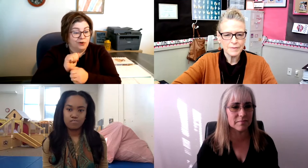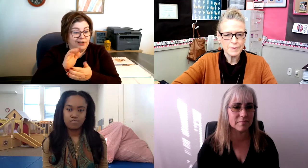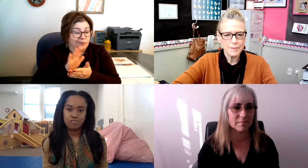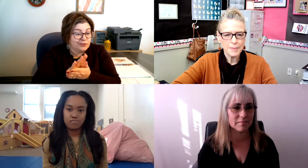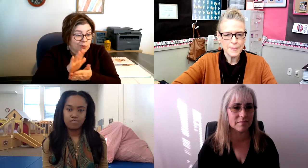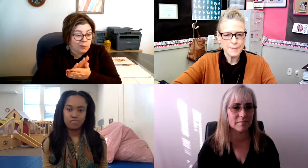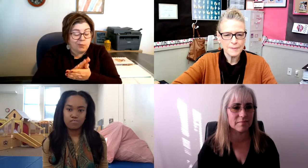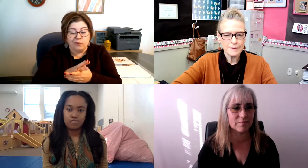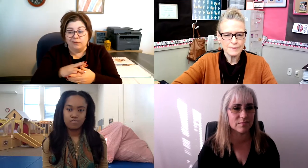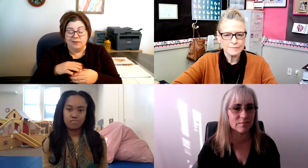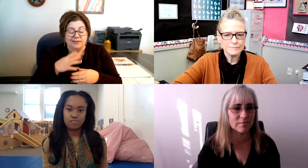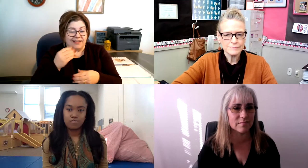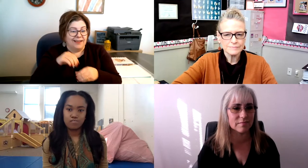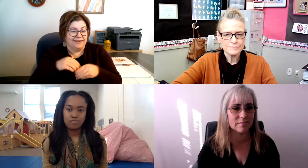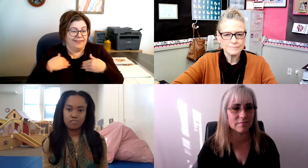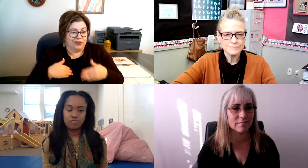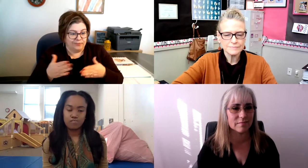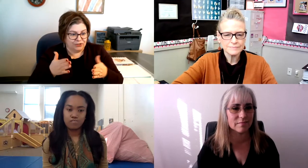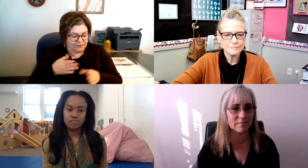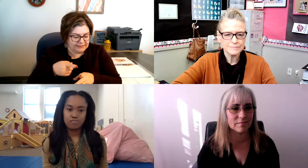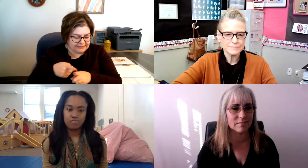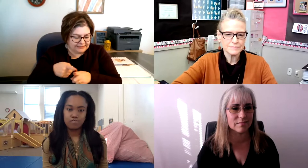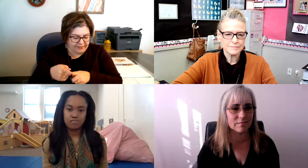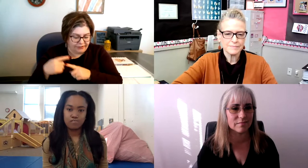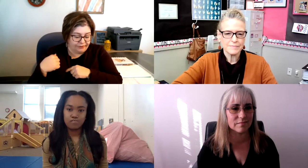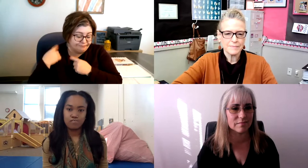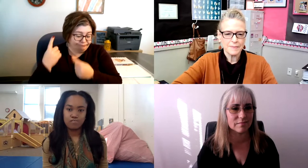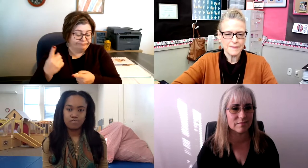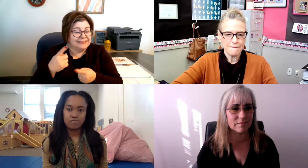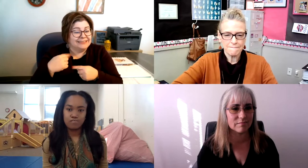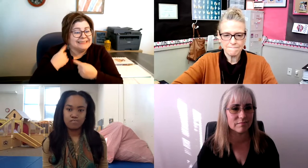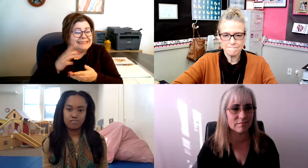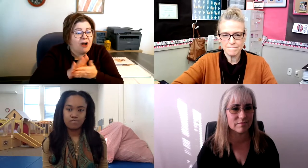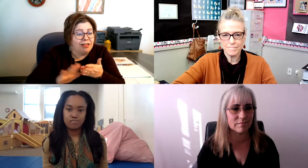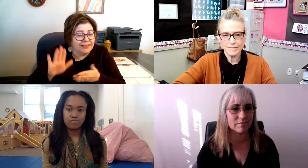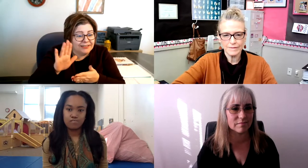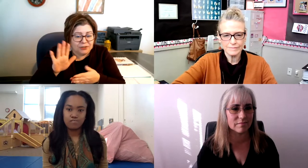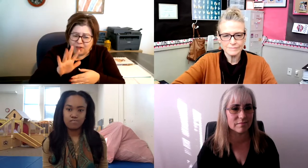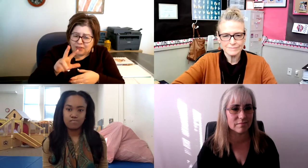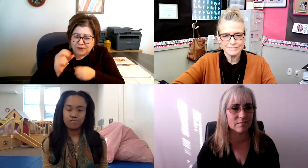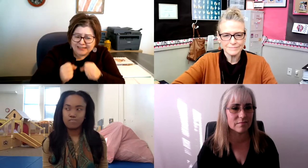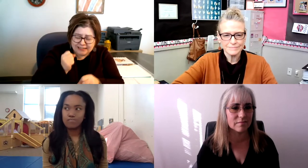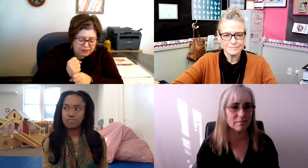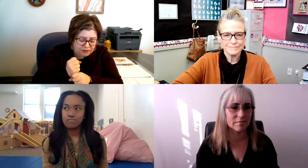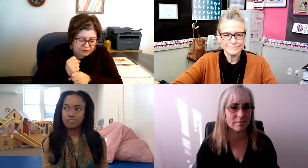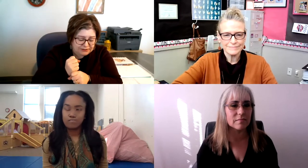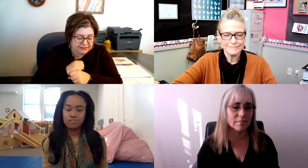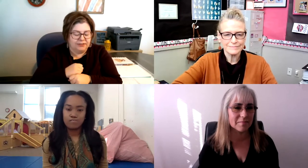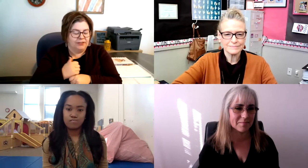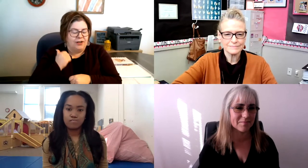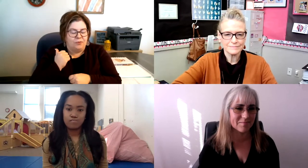2016. She works in the schools and in human services field since college,